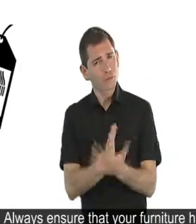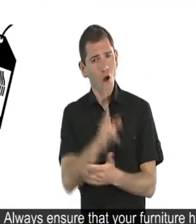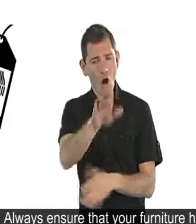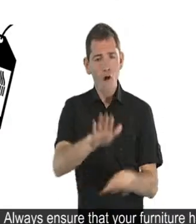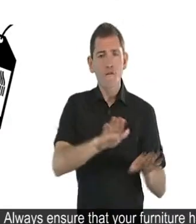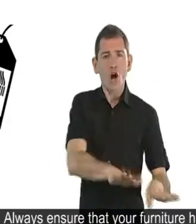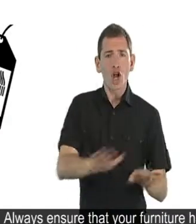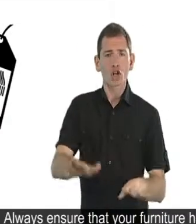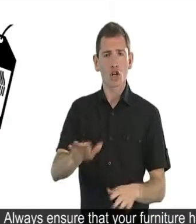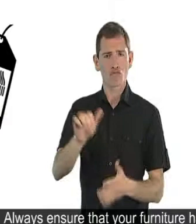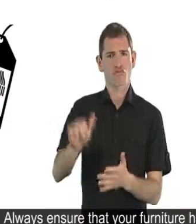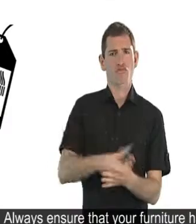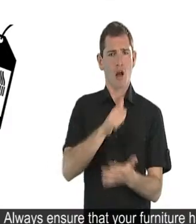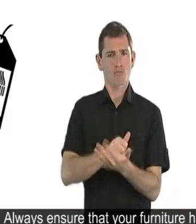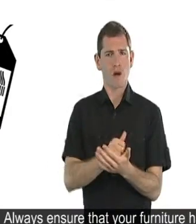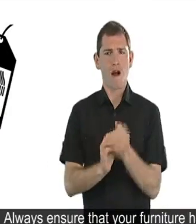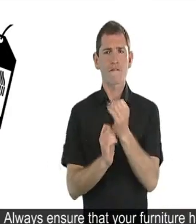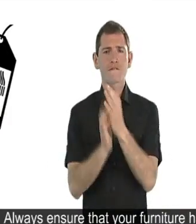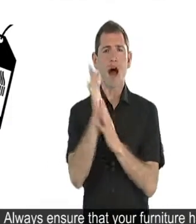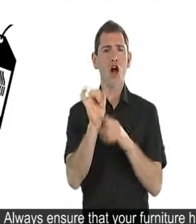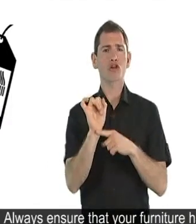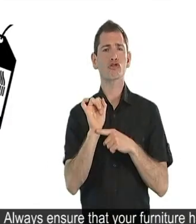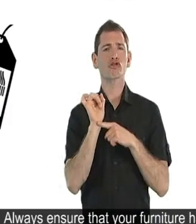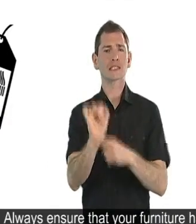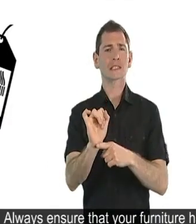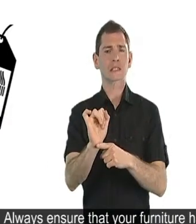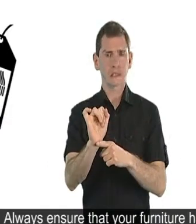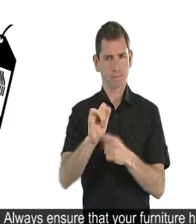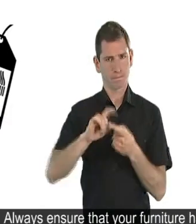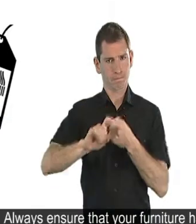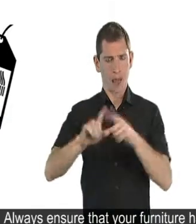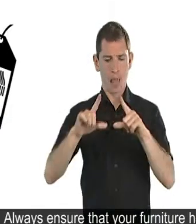Always ensure that your furniture has the fire-resistant permanent label.